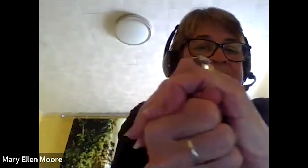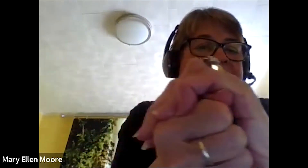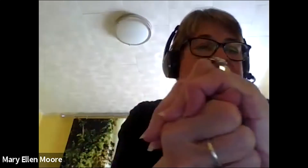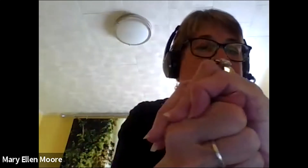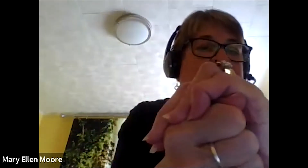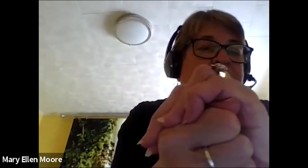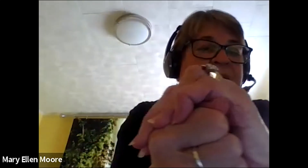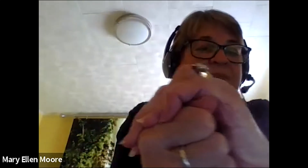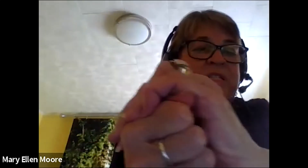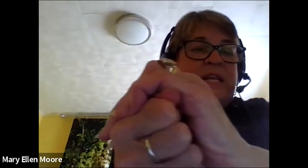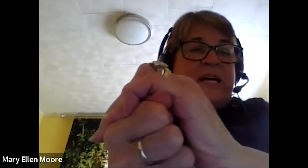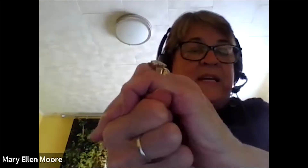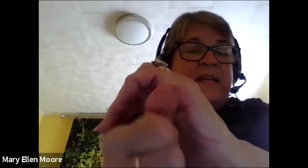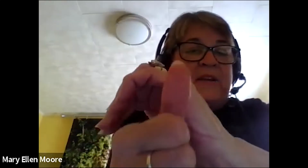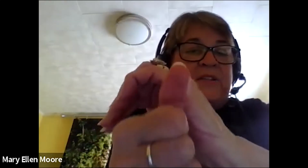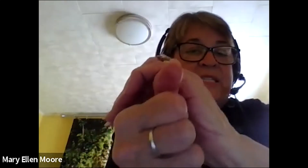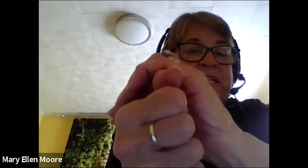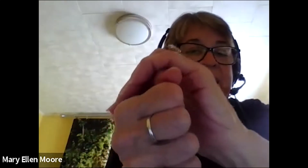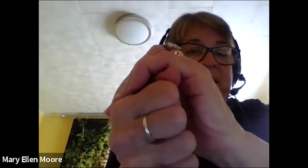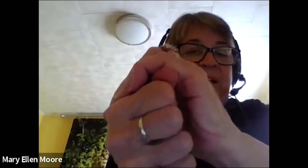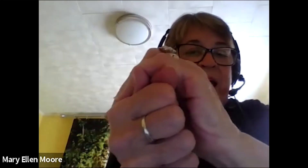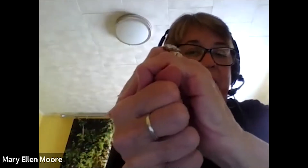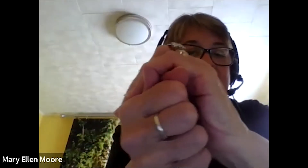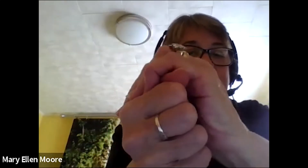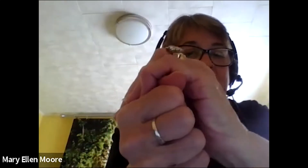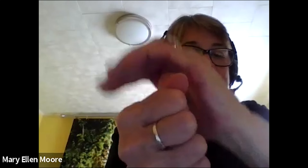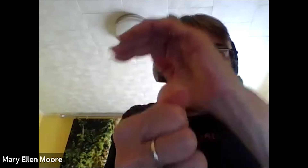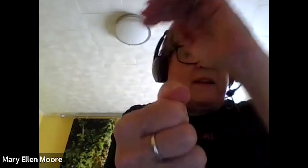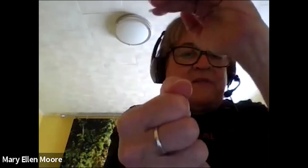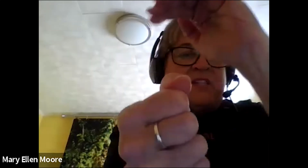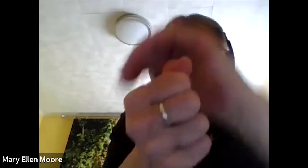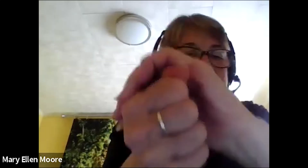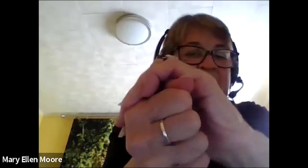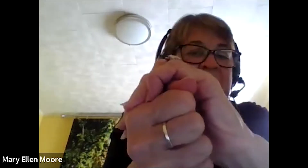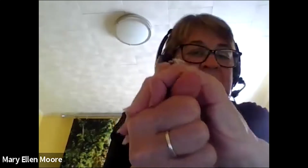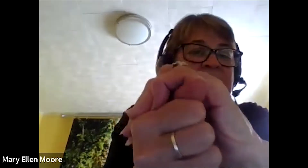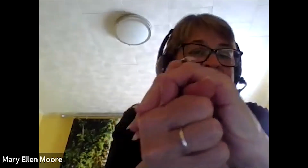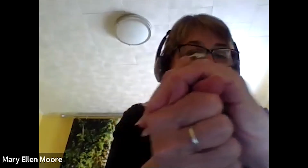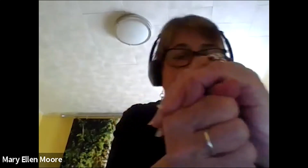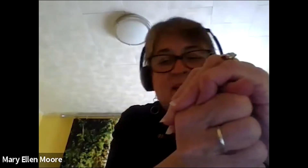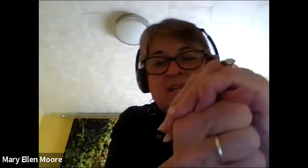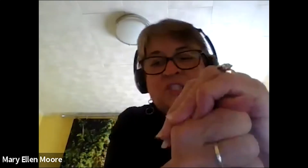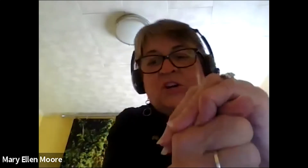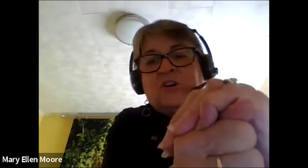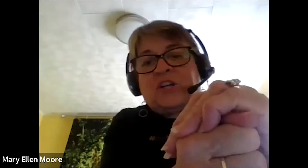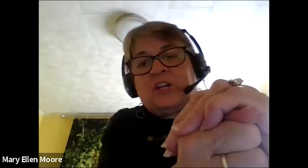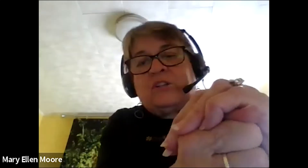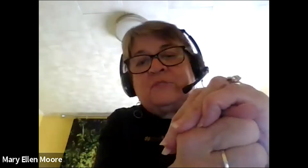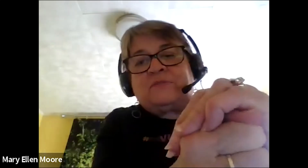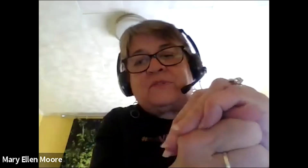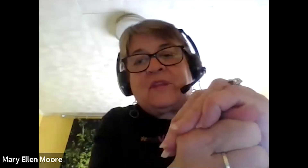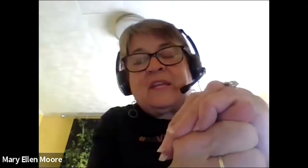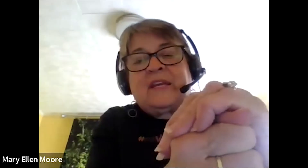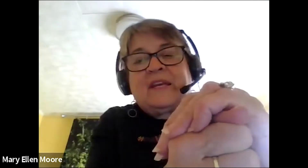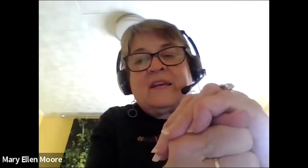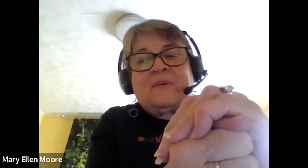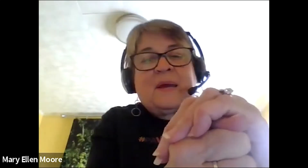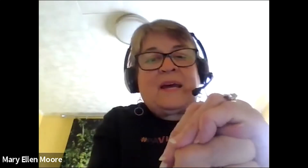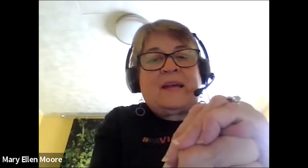Tends to be a favorite sign. There's his little head coming out of his shell, the turtle. Okay.